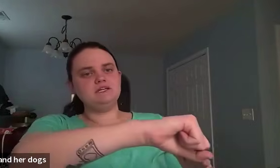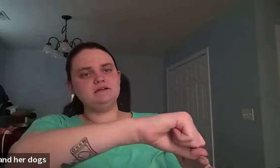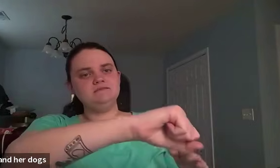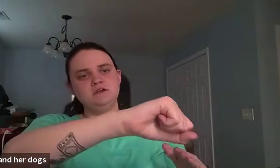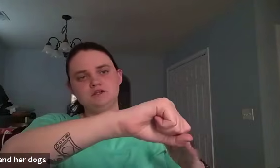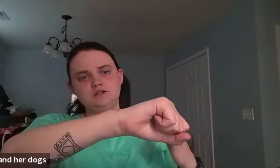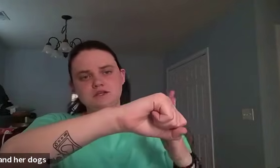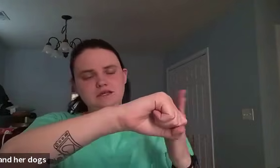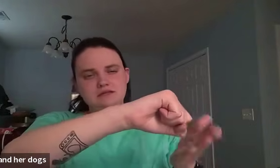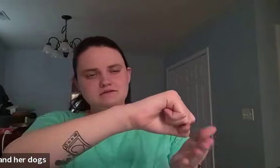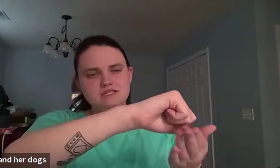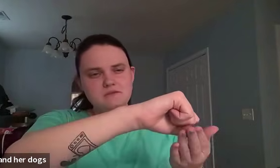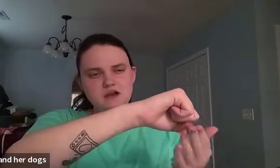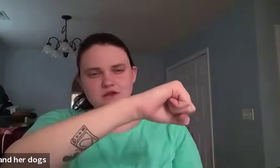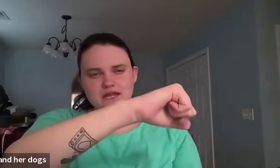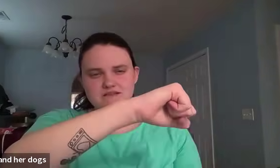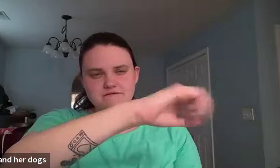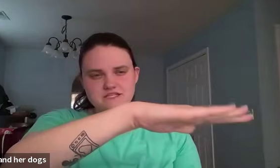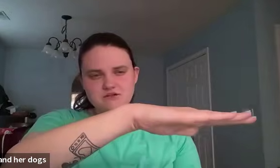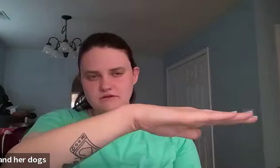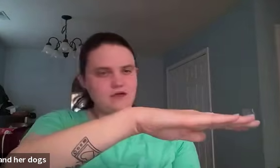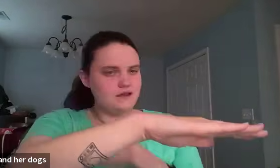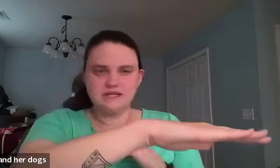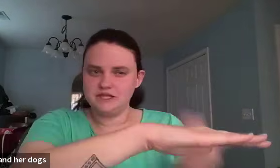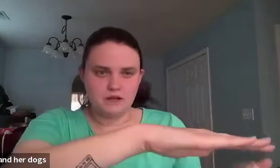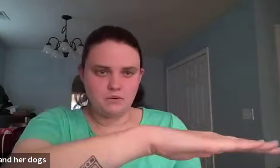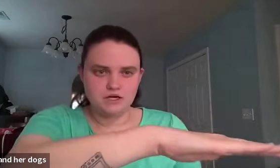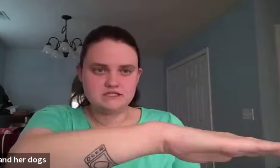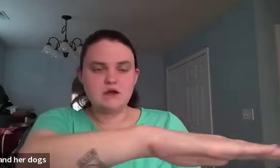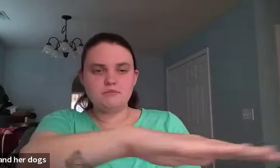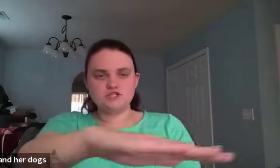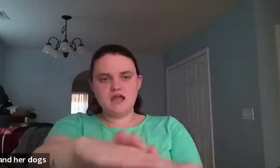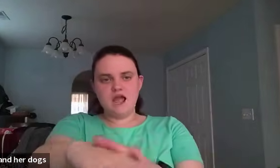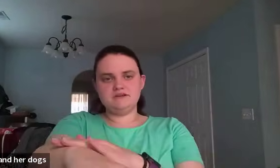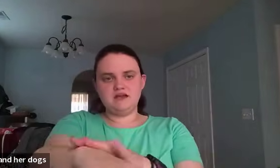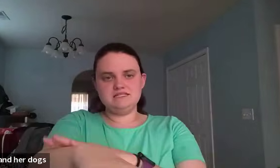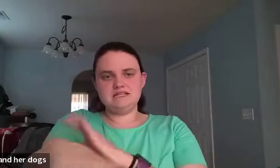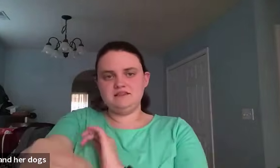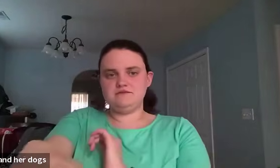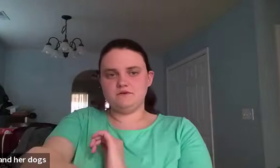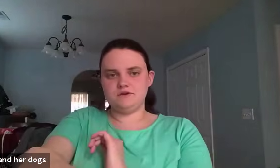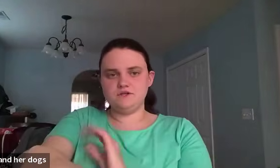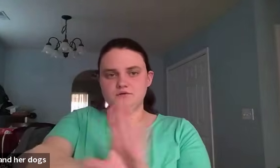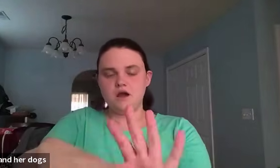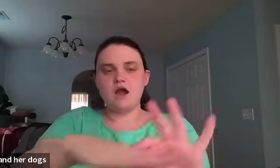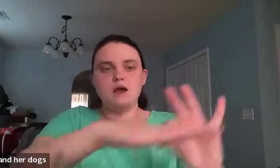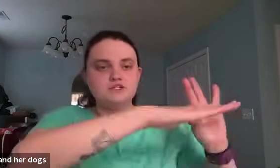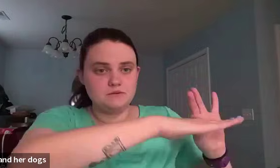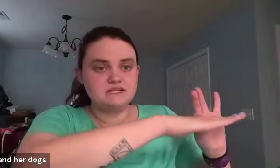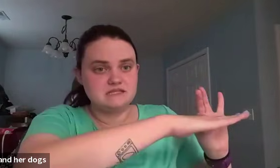non-dominant. It does not matter if your hand's a fist or flat, either way works, but you're going to have it kind of slightly in front of you. I'm going to turn mine